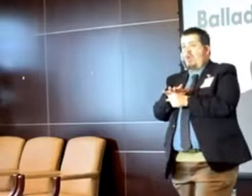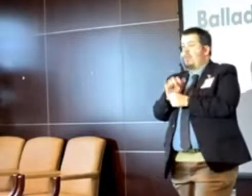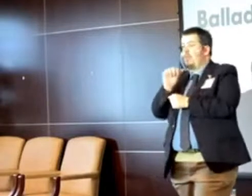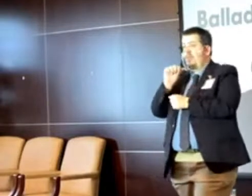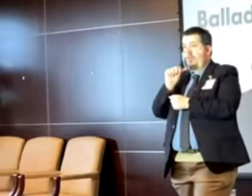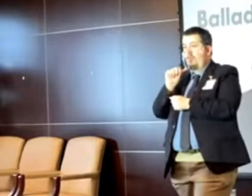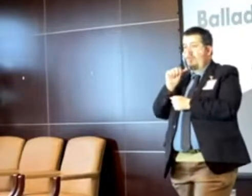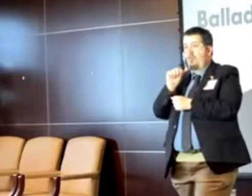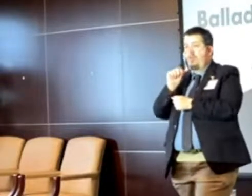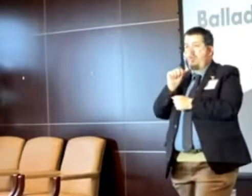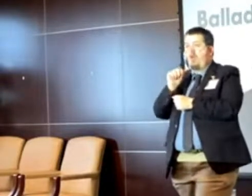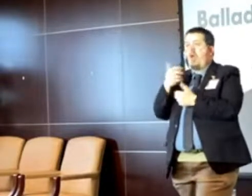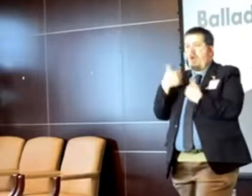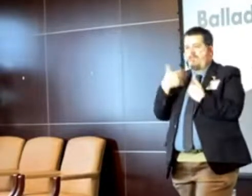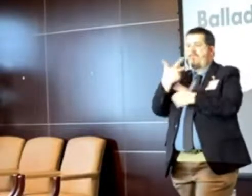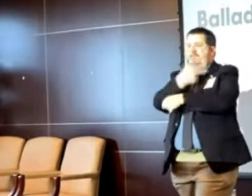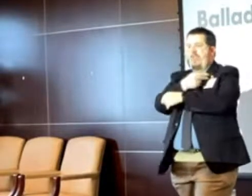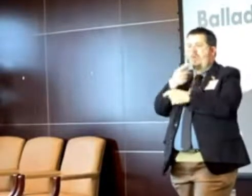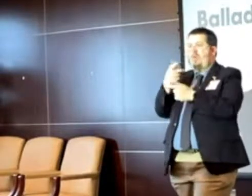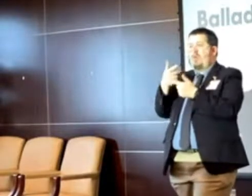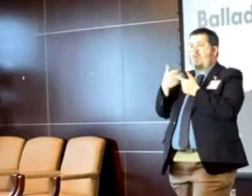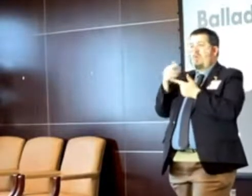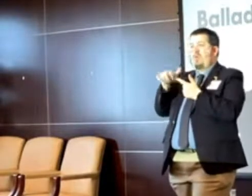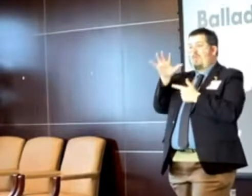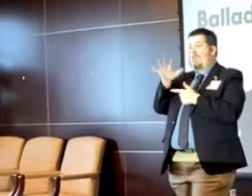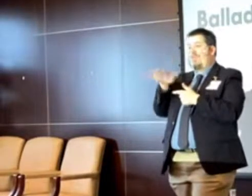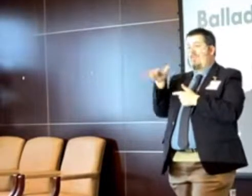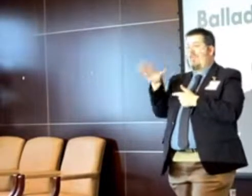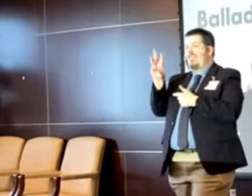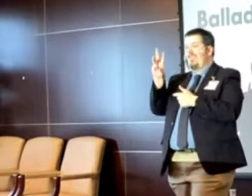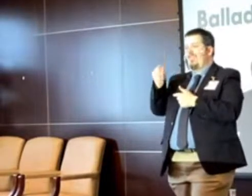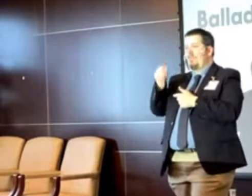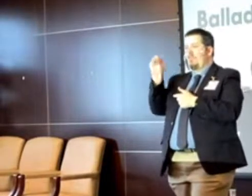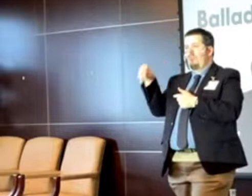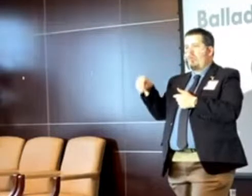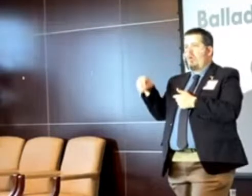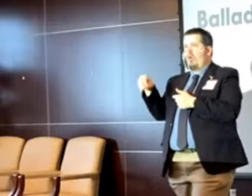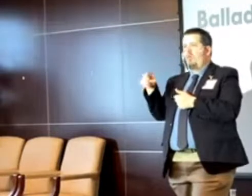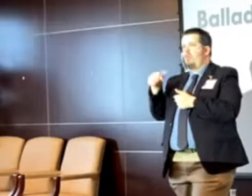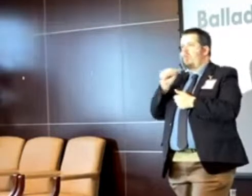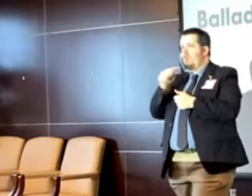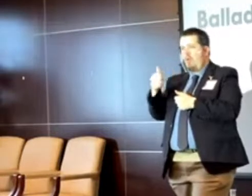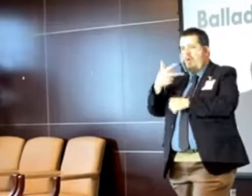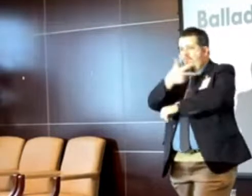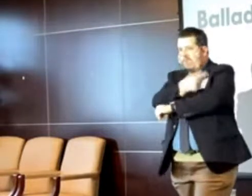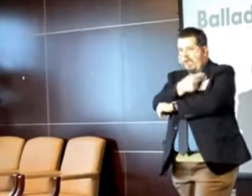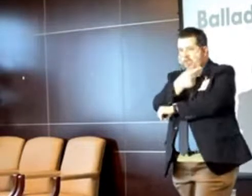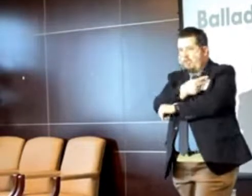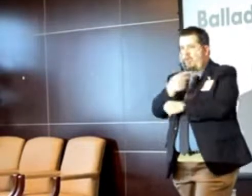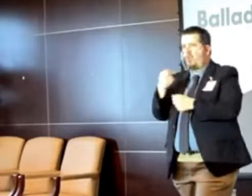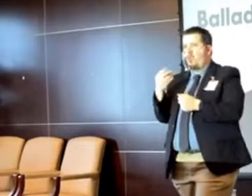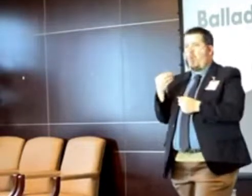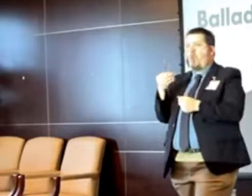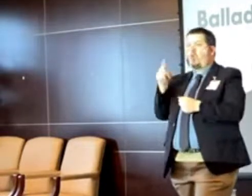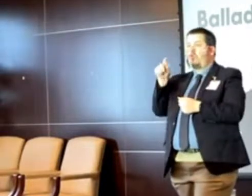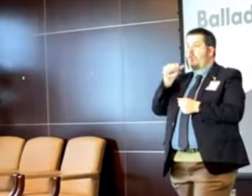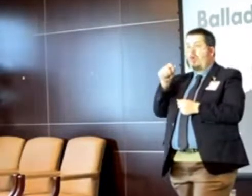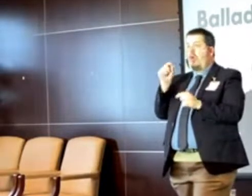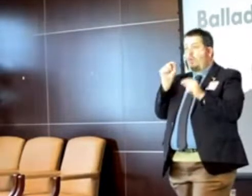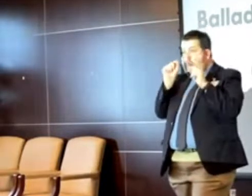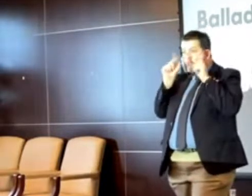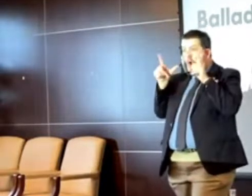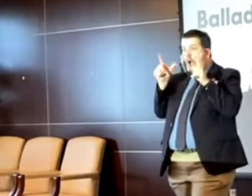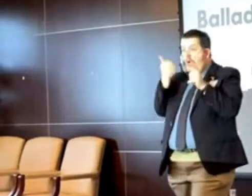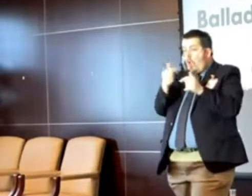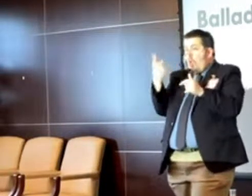gotten vaccinated, so close to 55, 60% of our region is not vaccinated. So therefore, it shouldn't surprise